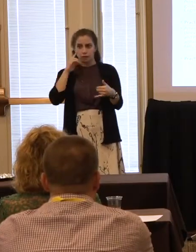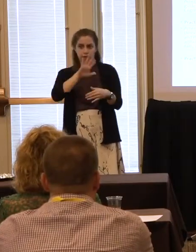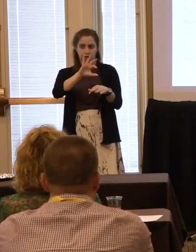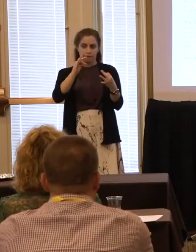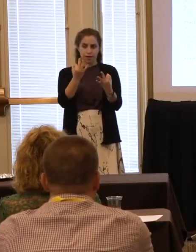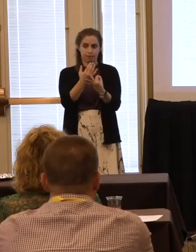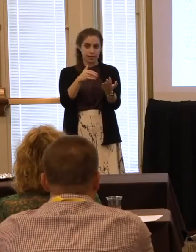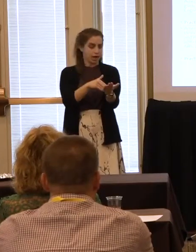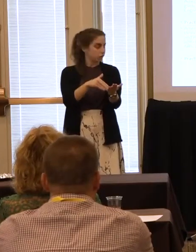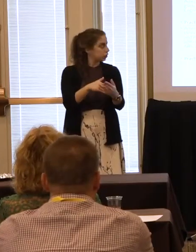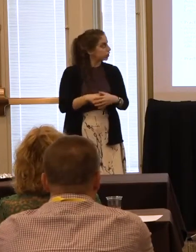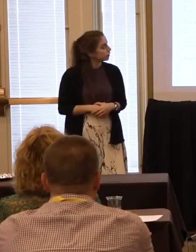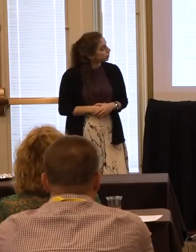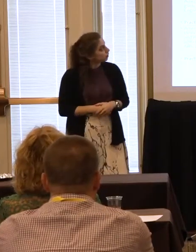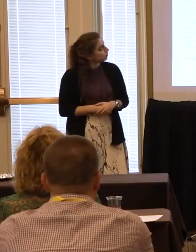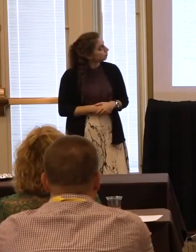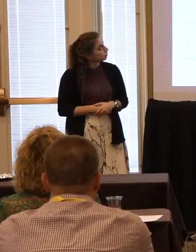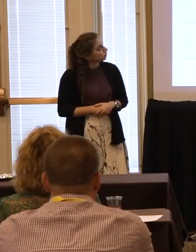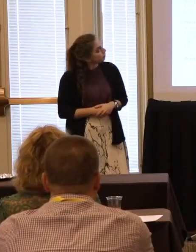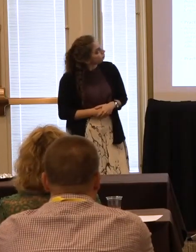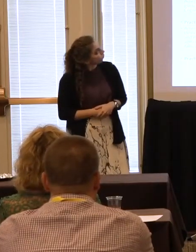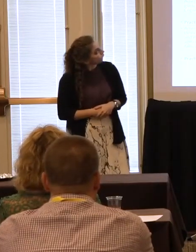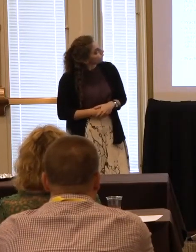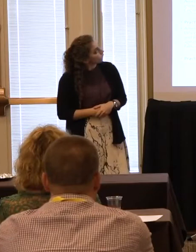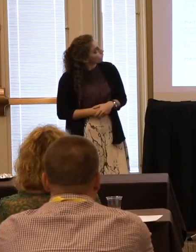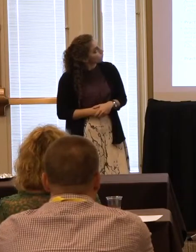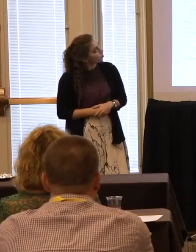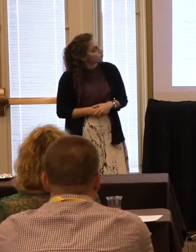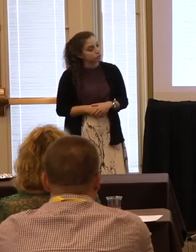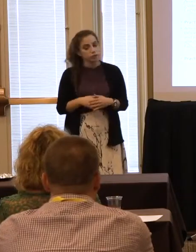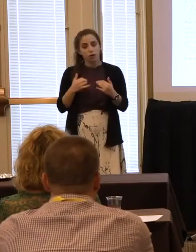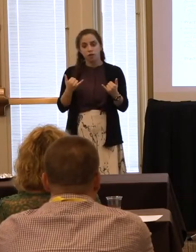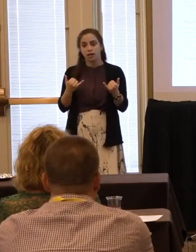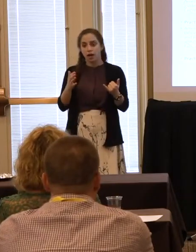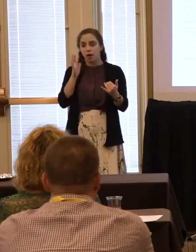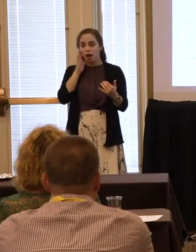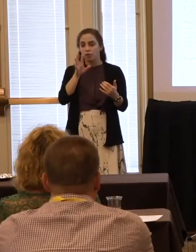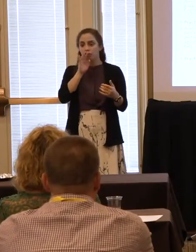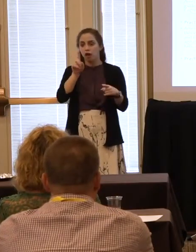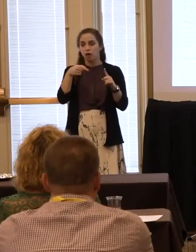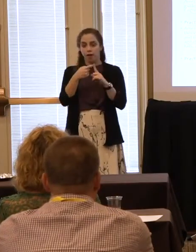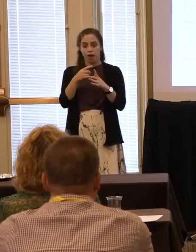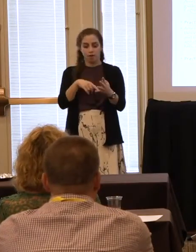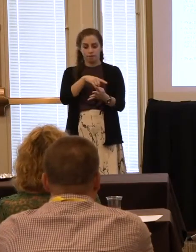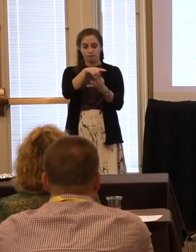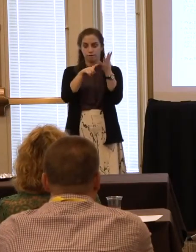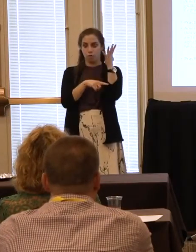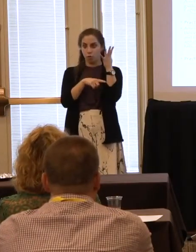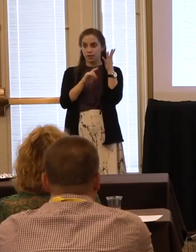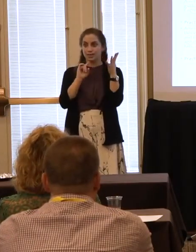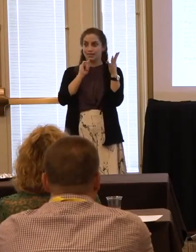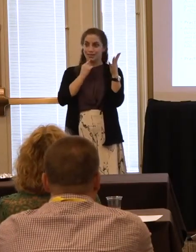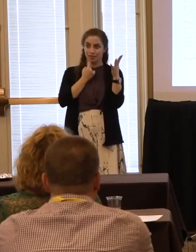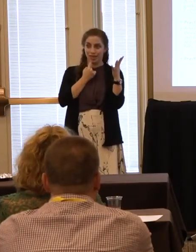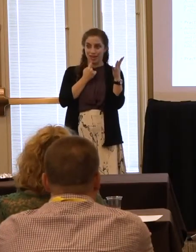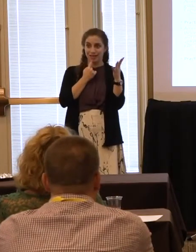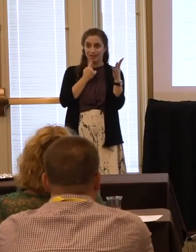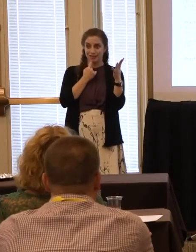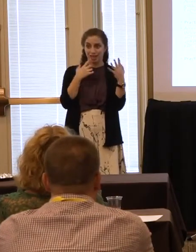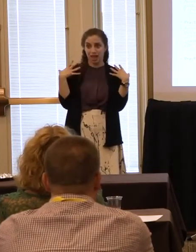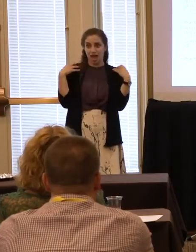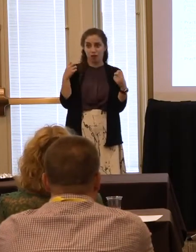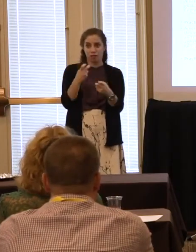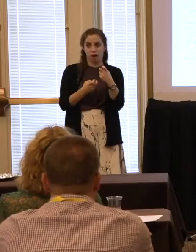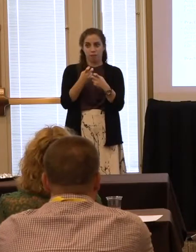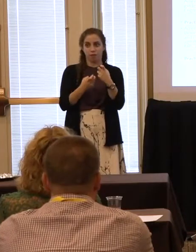physicians. So right now, I'm going to talk about the 4 serious medical conditions